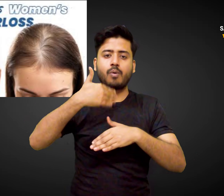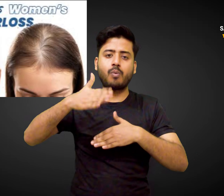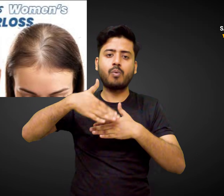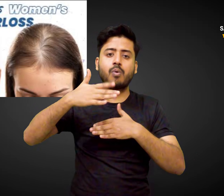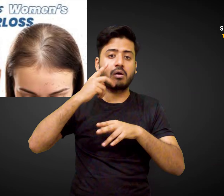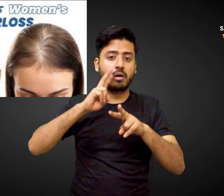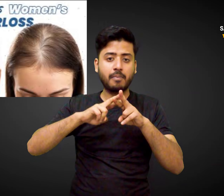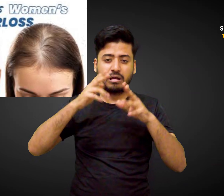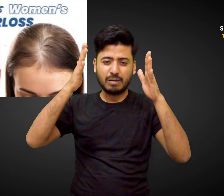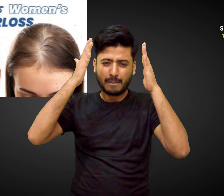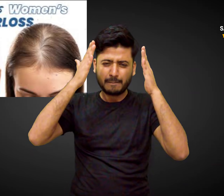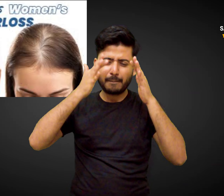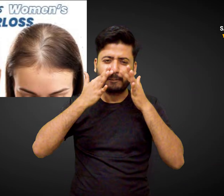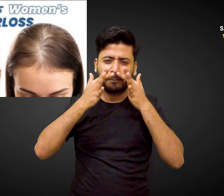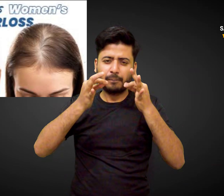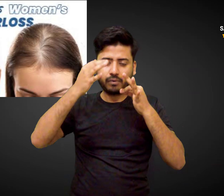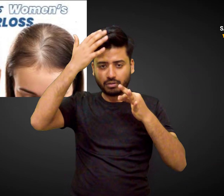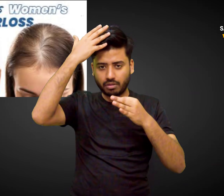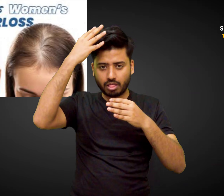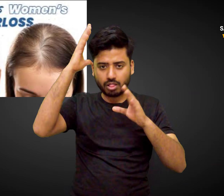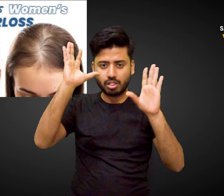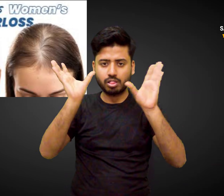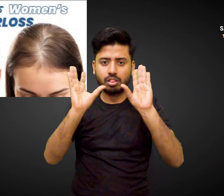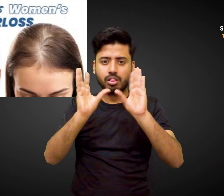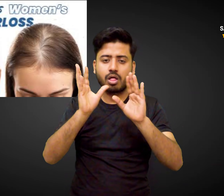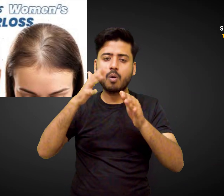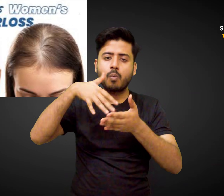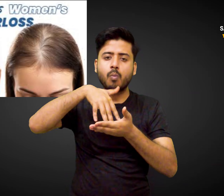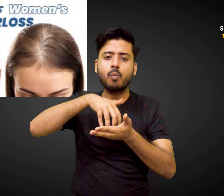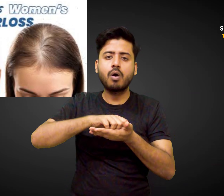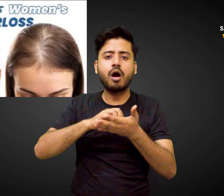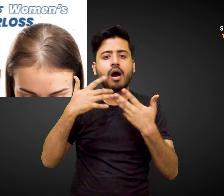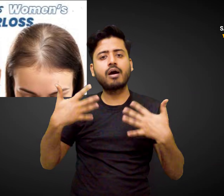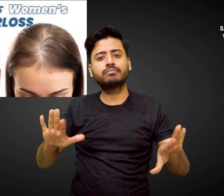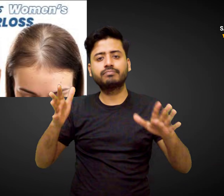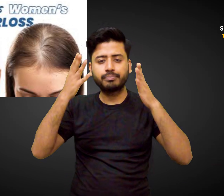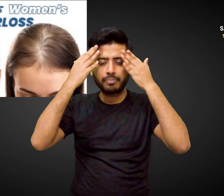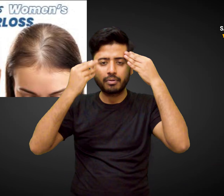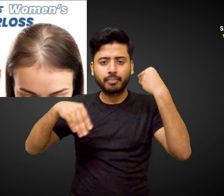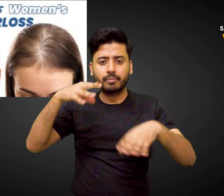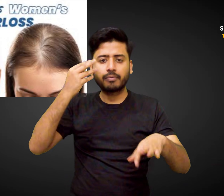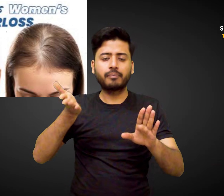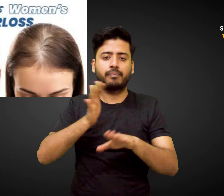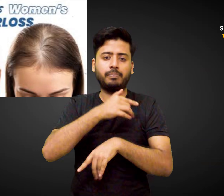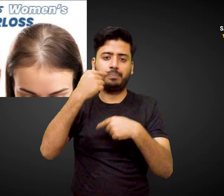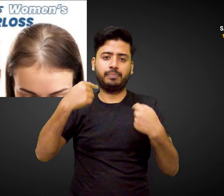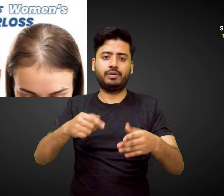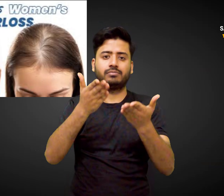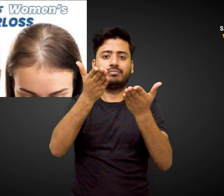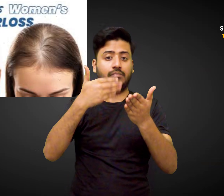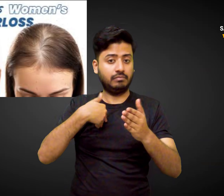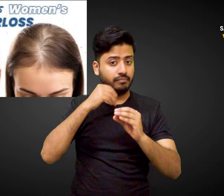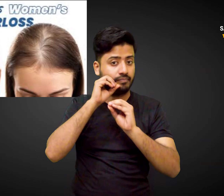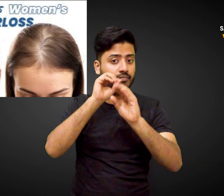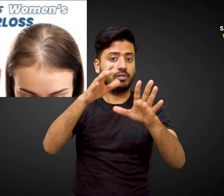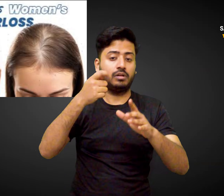to Beauty from Bees, a natural skincare brand, though they do not typically manufacture athletic caps. Bee